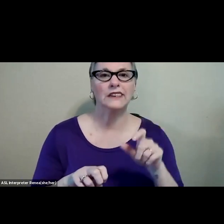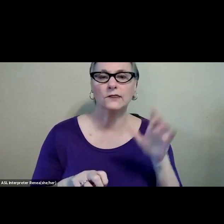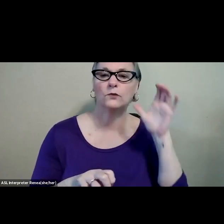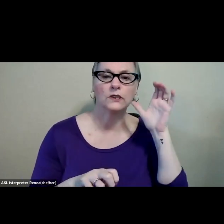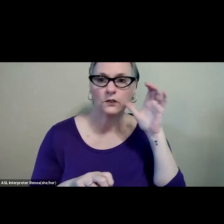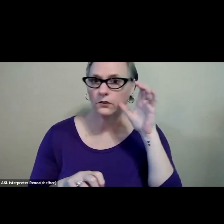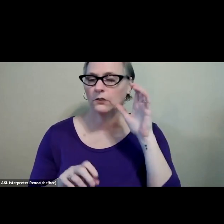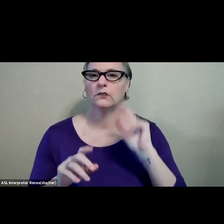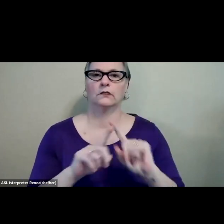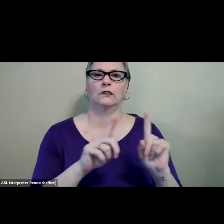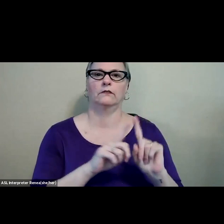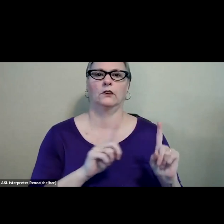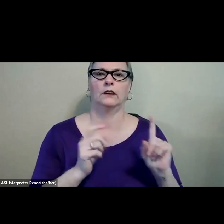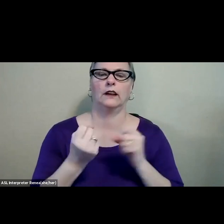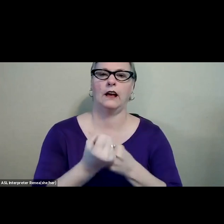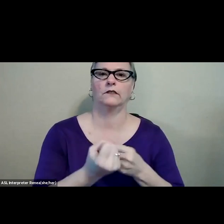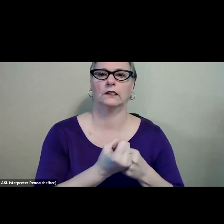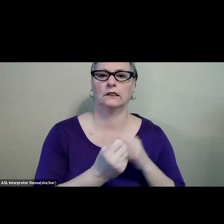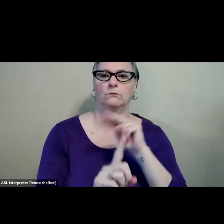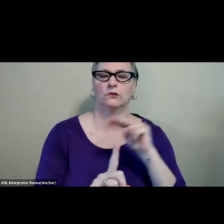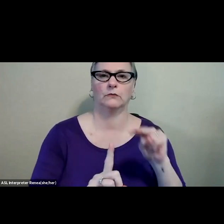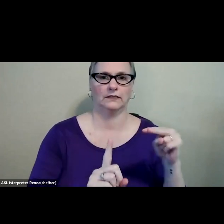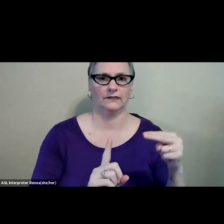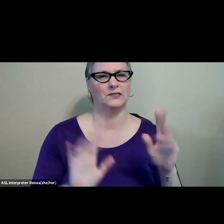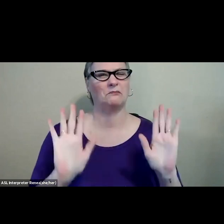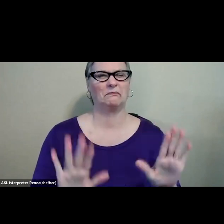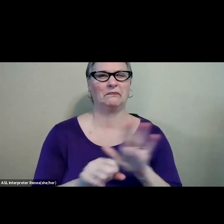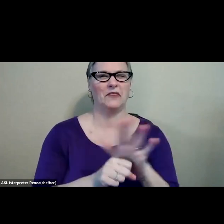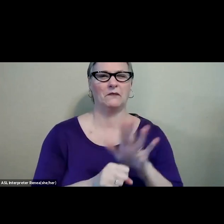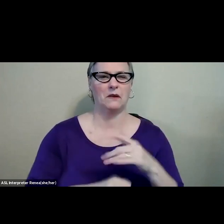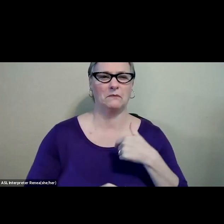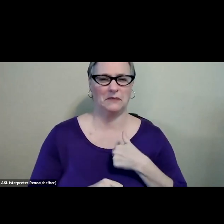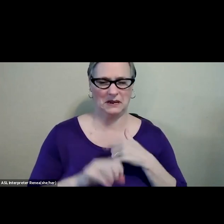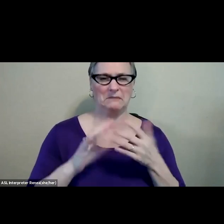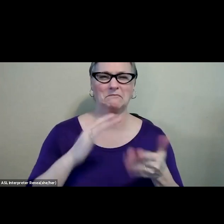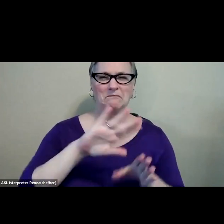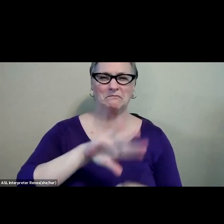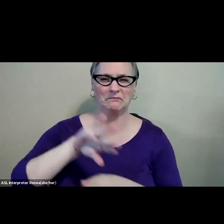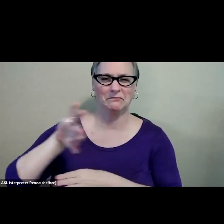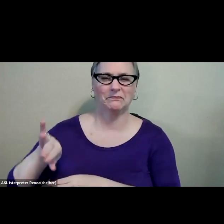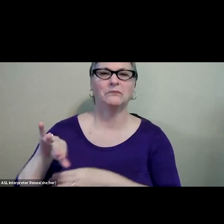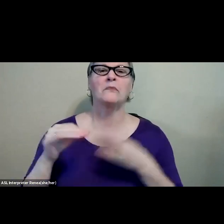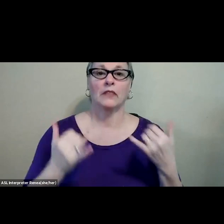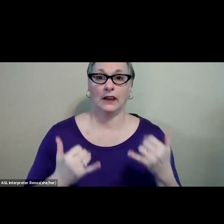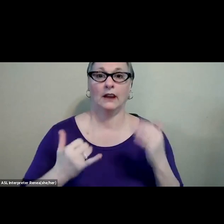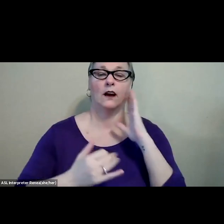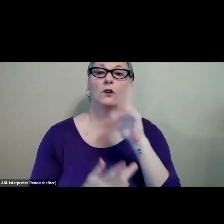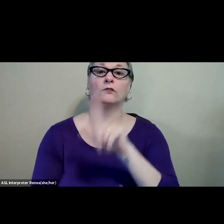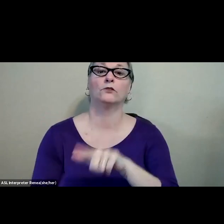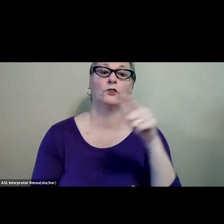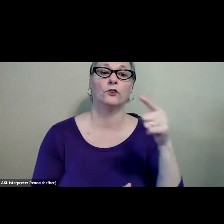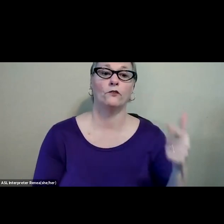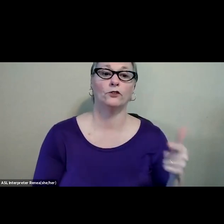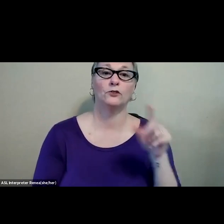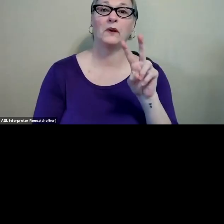uh these advocacy perspectives so that's enough about me for now and with that i will turn it over to